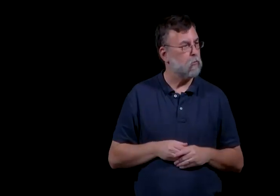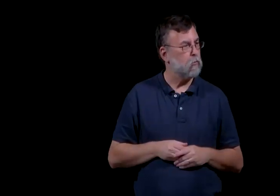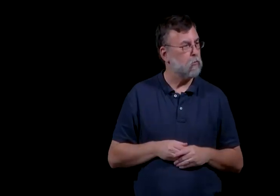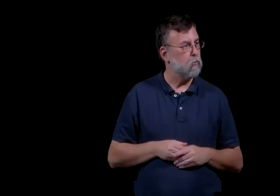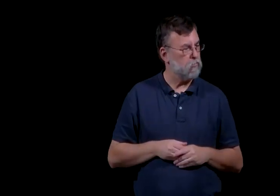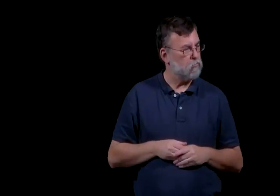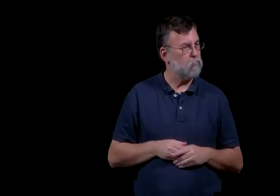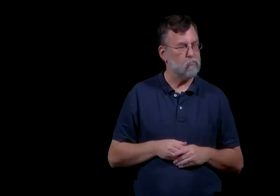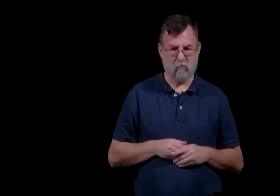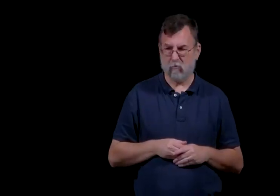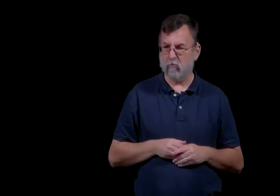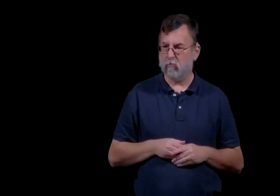and always blessing us.